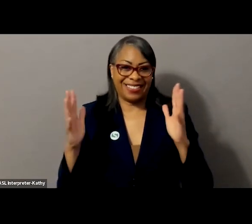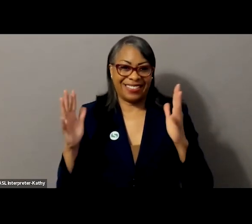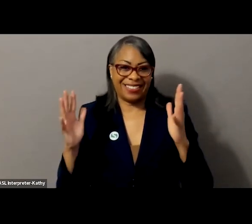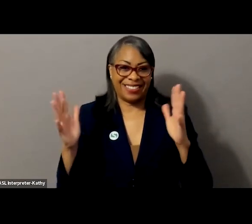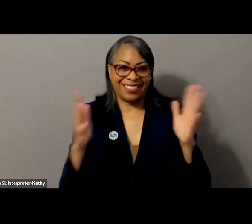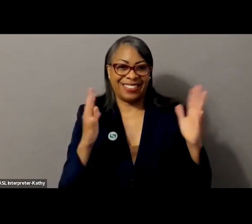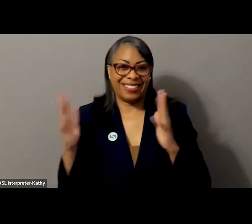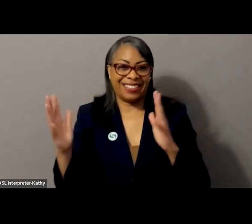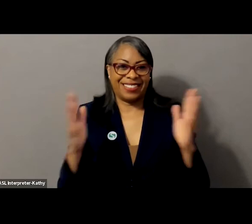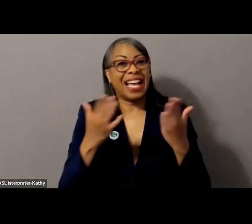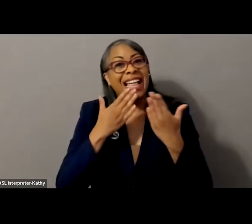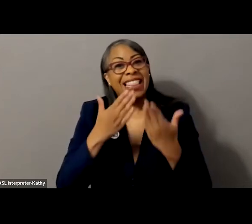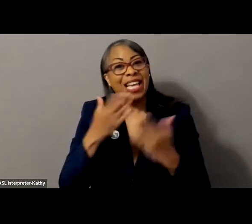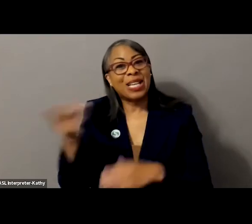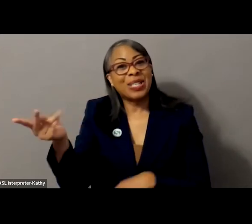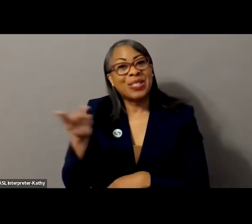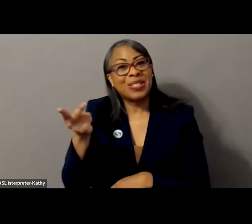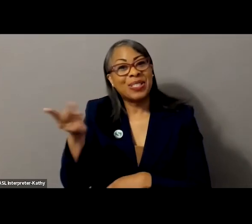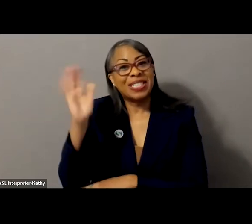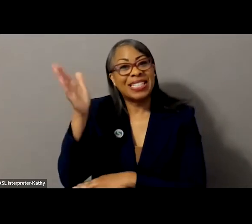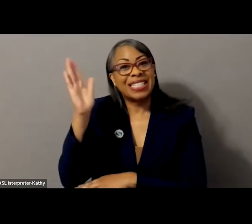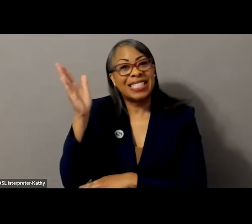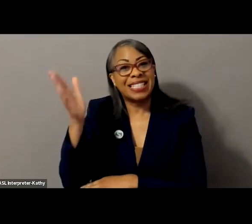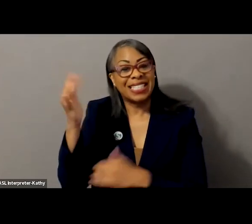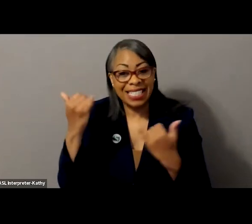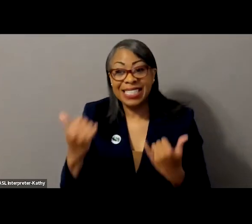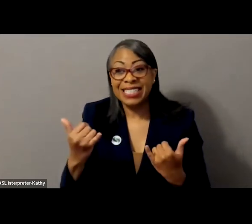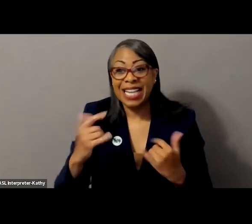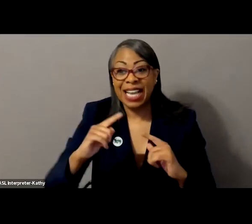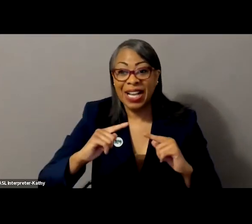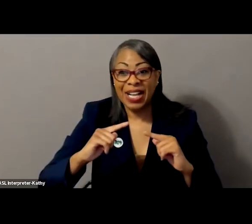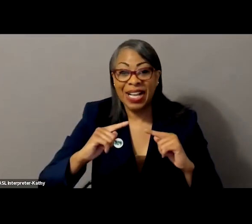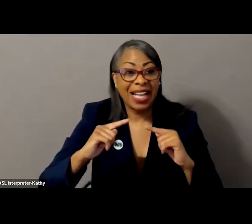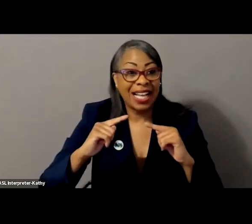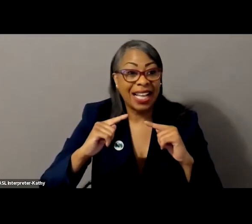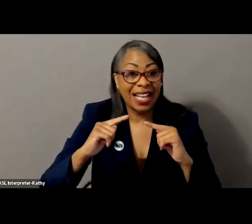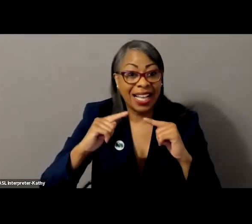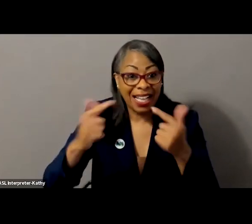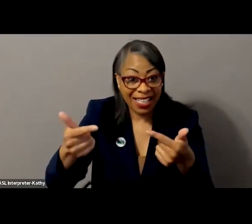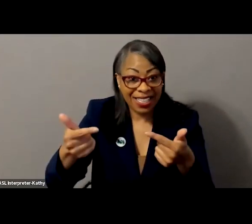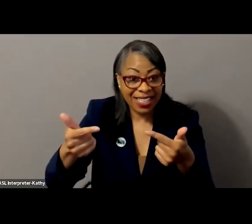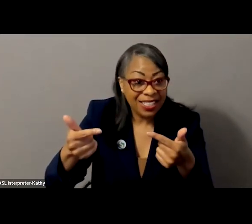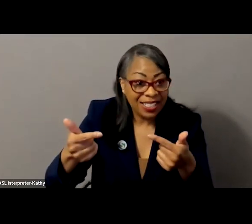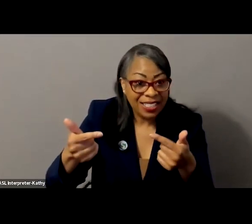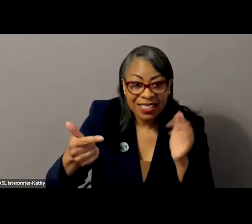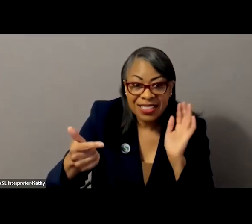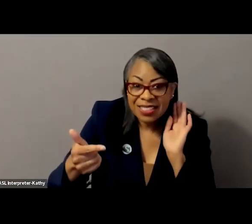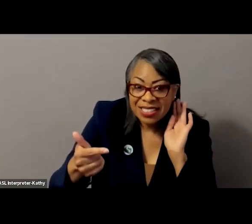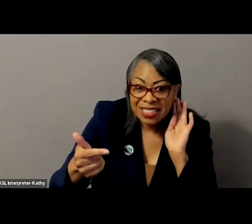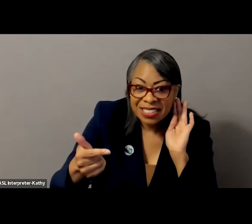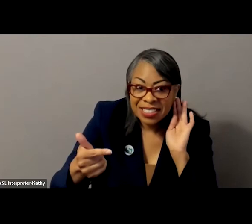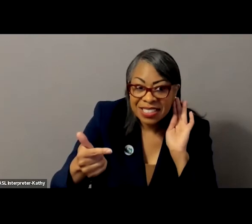Thank you for those presentations. And now we'll hear from McCall. You can stay there if you want. Can you hear me?